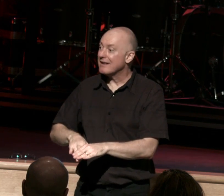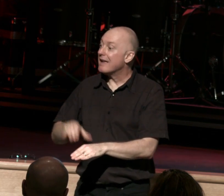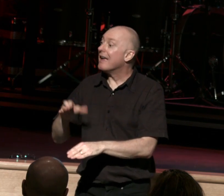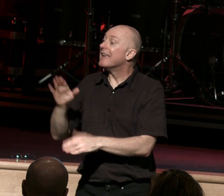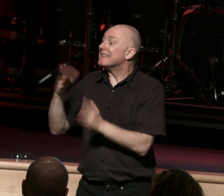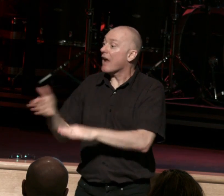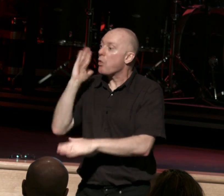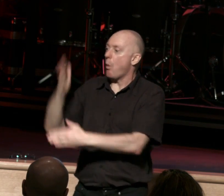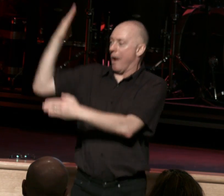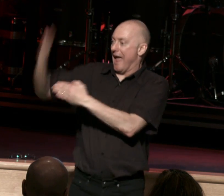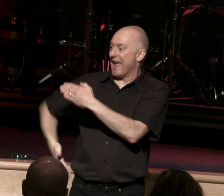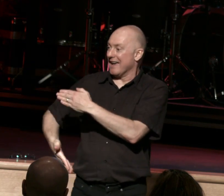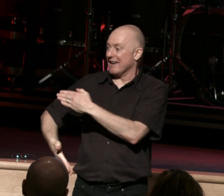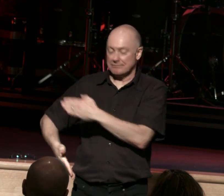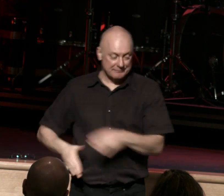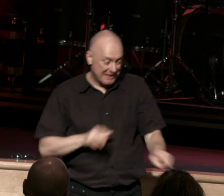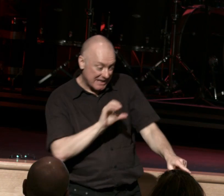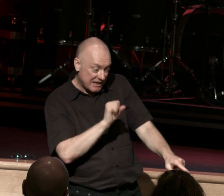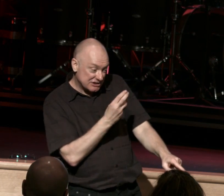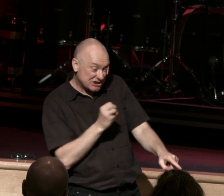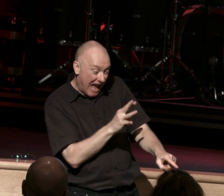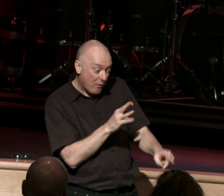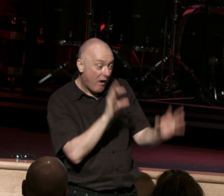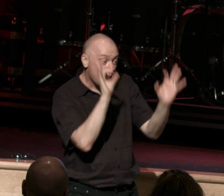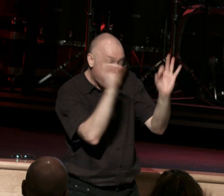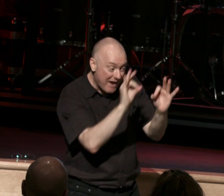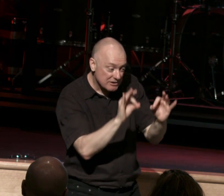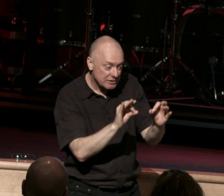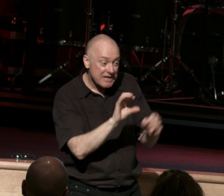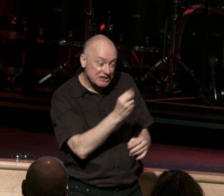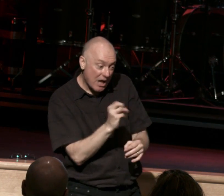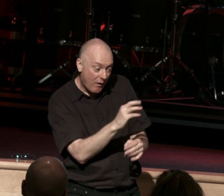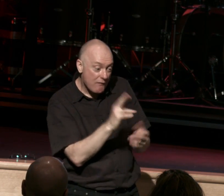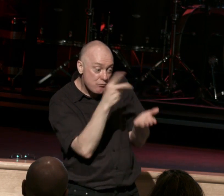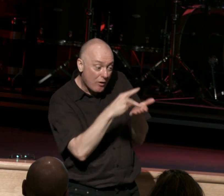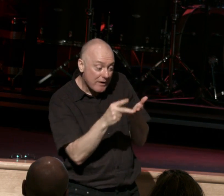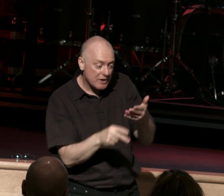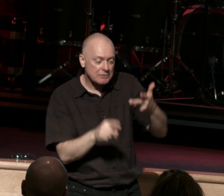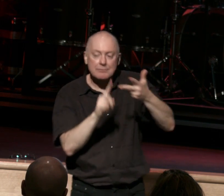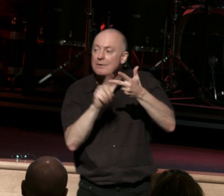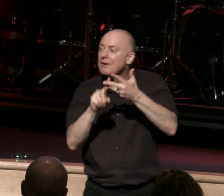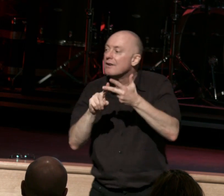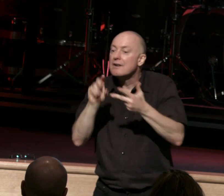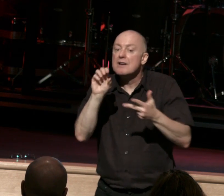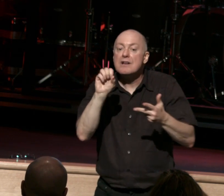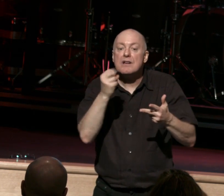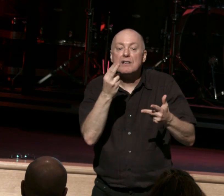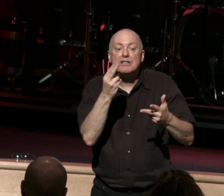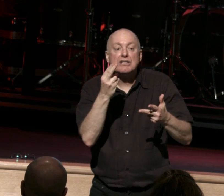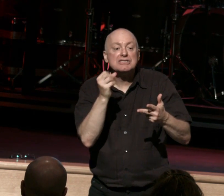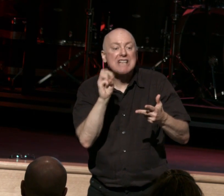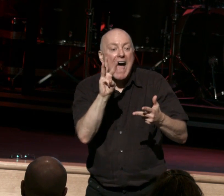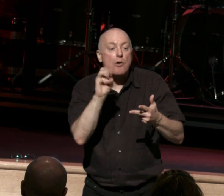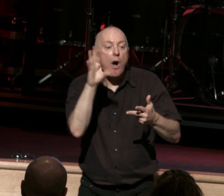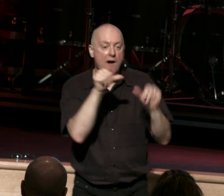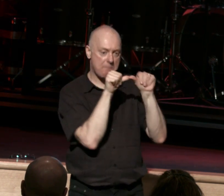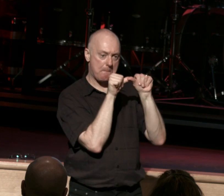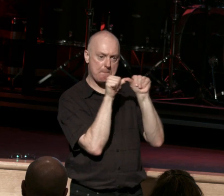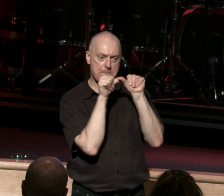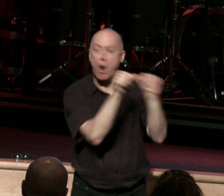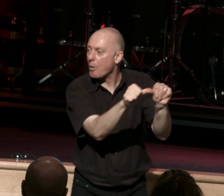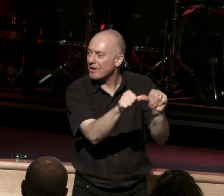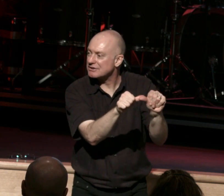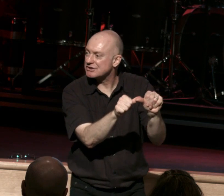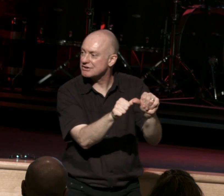ending death itself. A shadow of perfection, a shadow of purification. And the old covenant is this, it's a shadow of